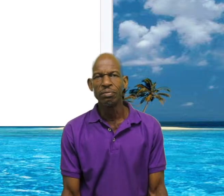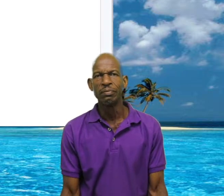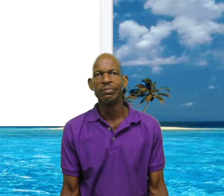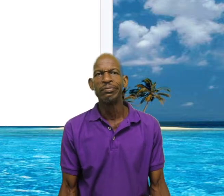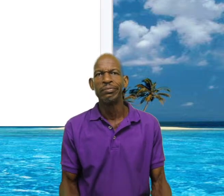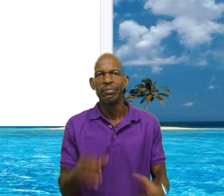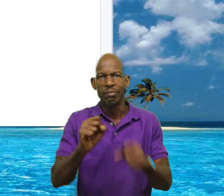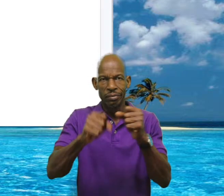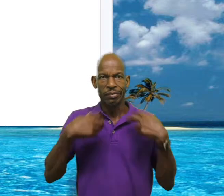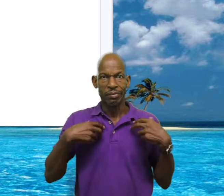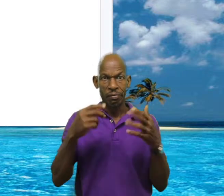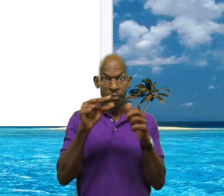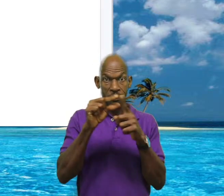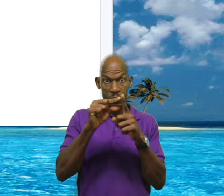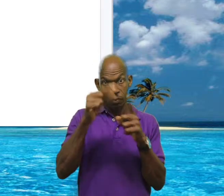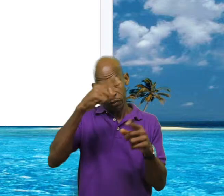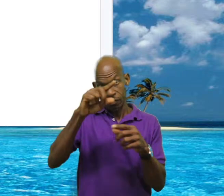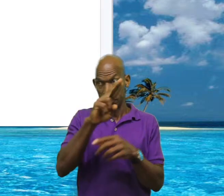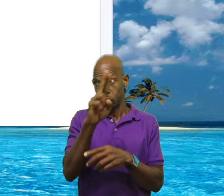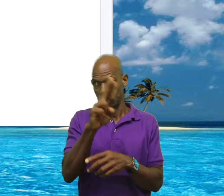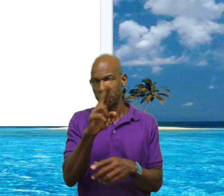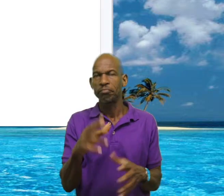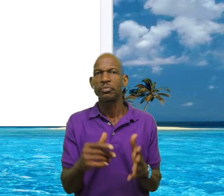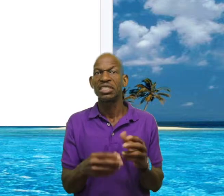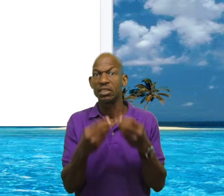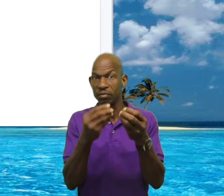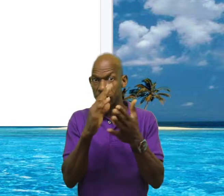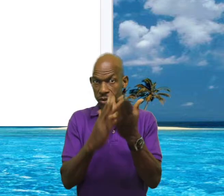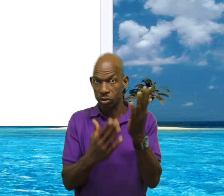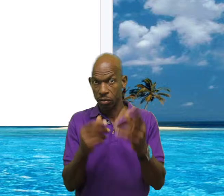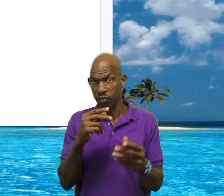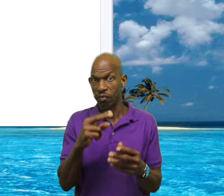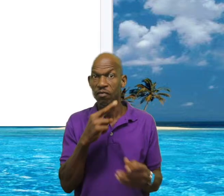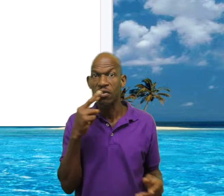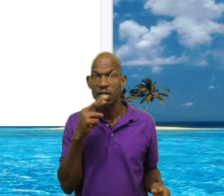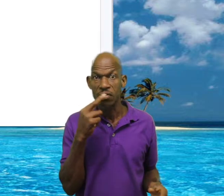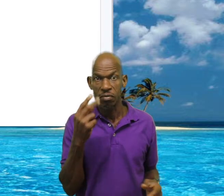and we're gonna list some verbs, action words that we are looking at.